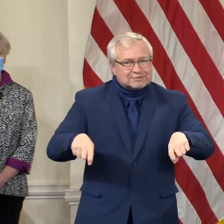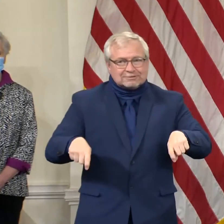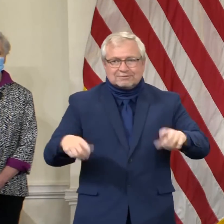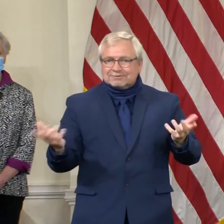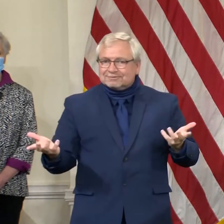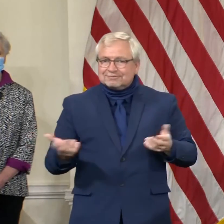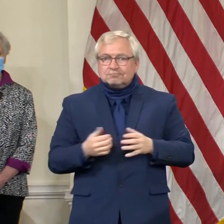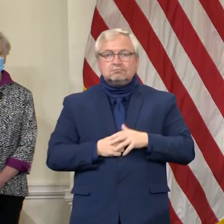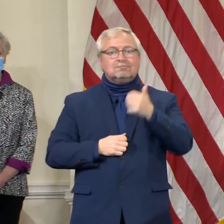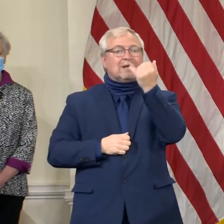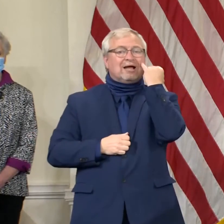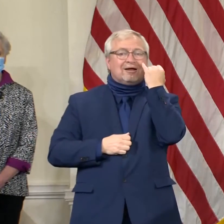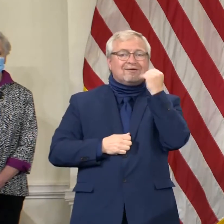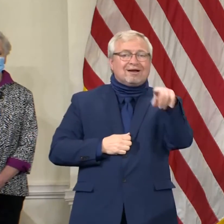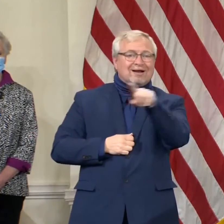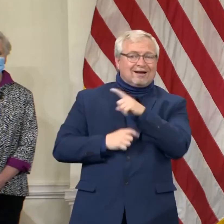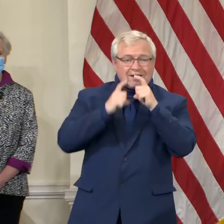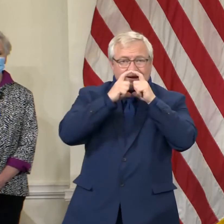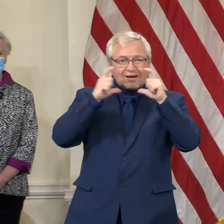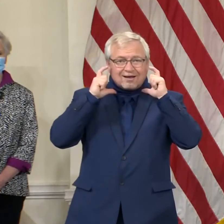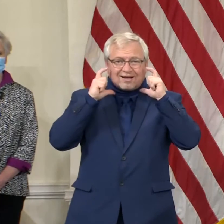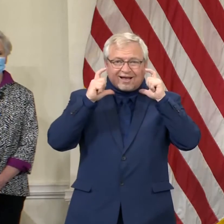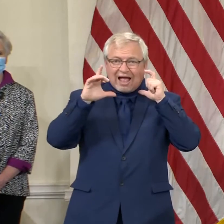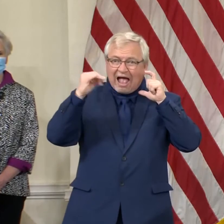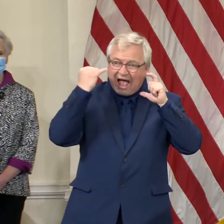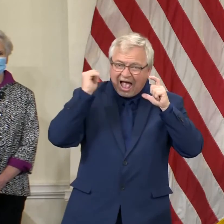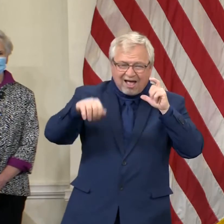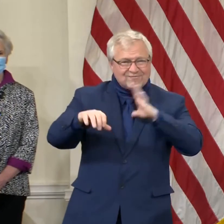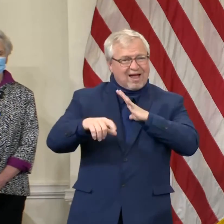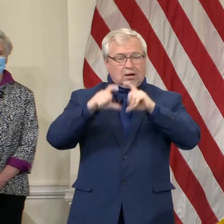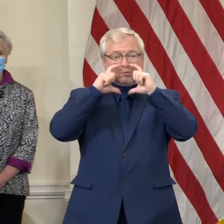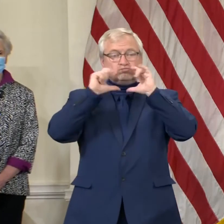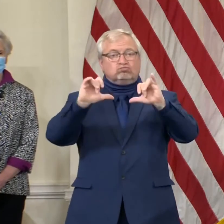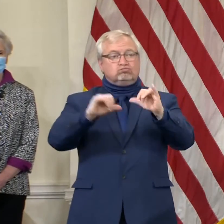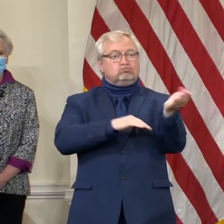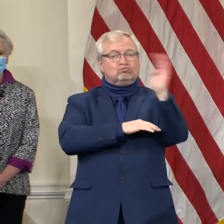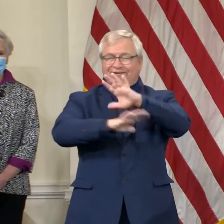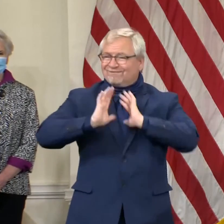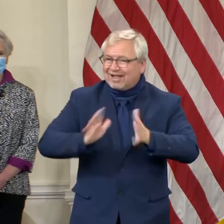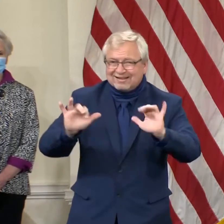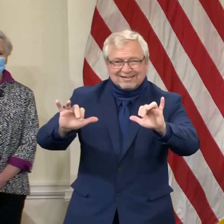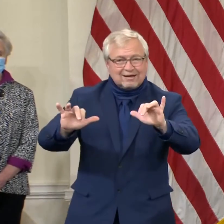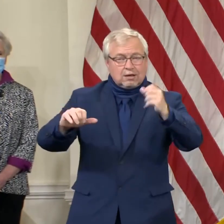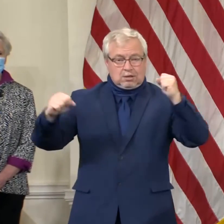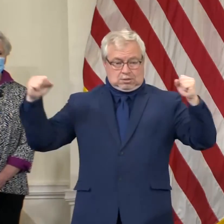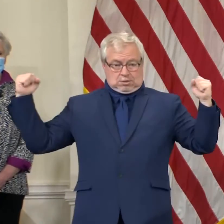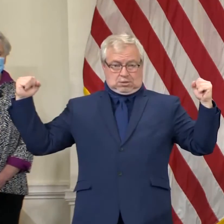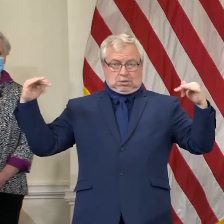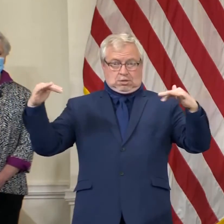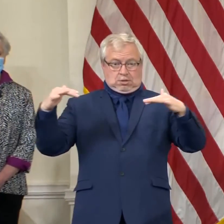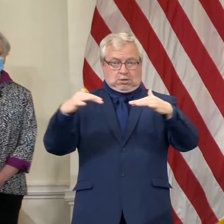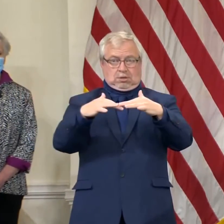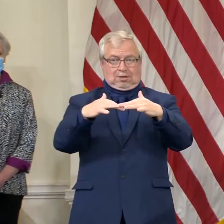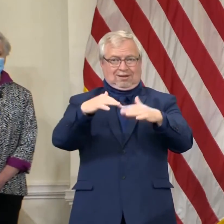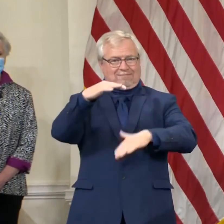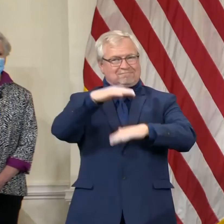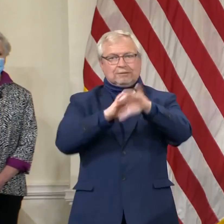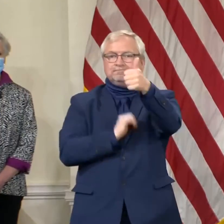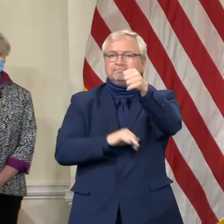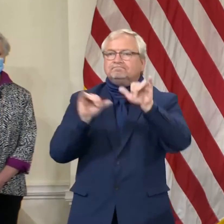to, whenever possible, to wear masks, to avoid crowds of more than 10 people together, congregating